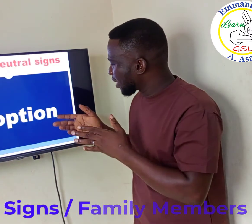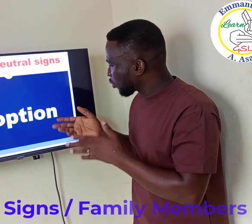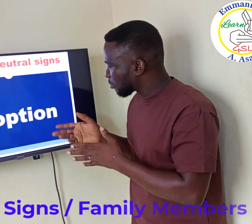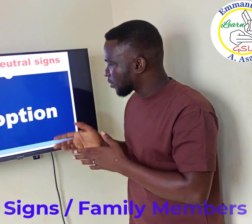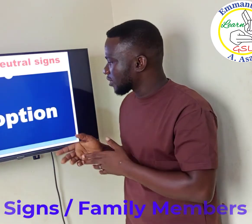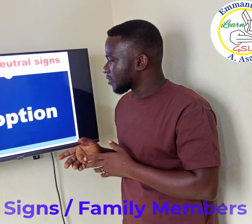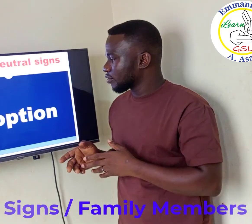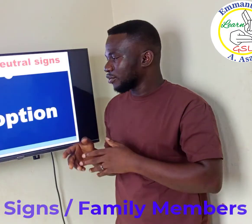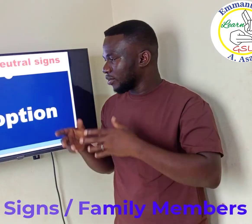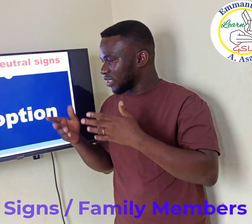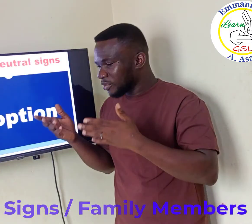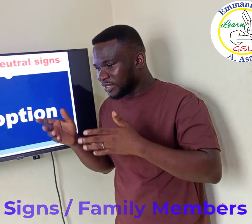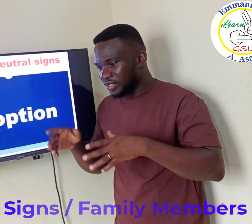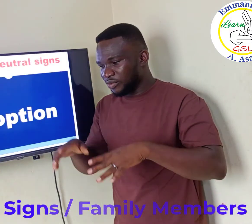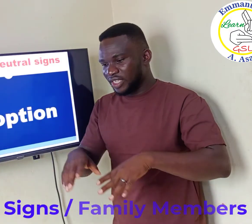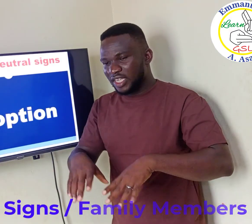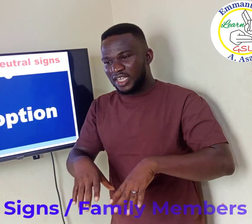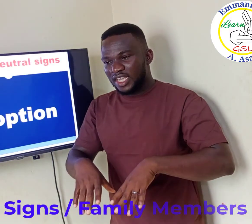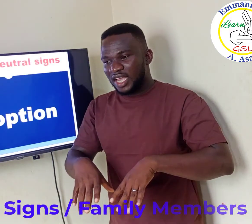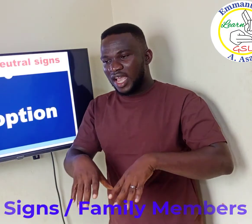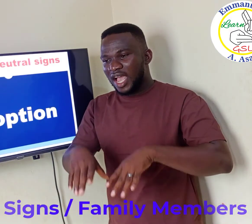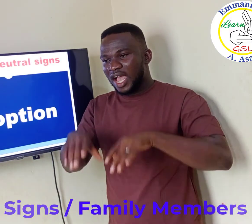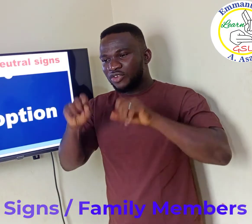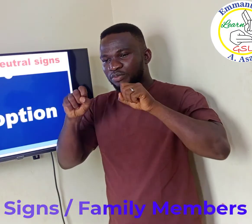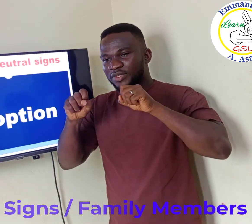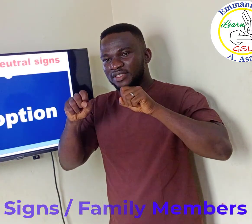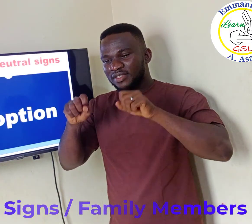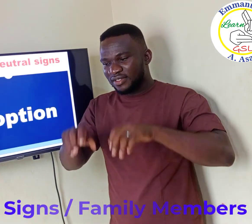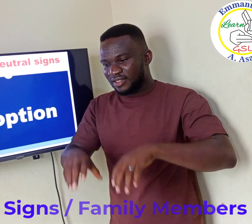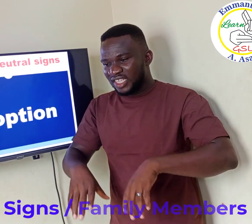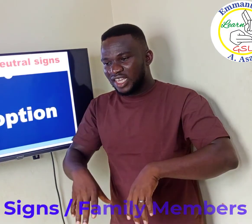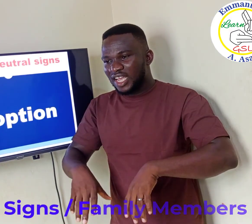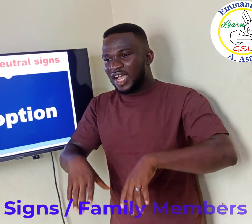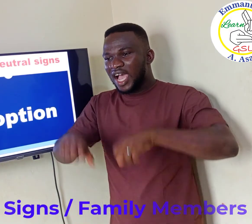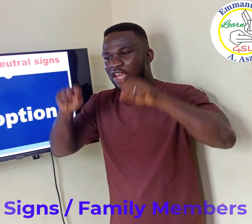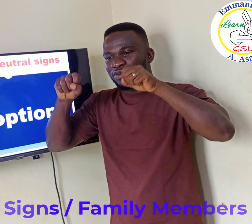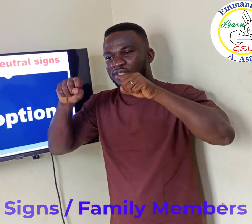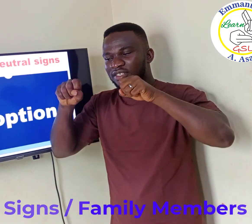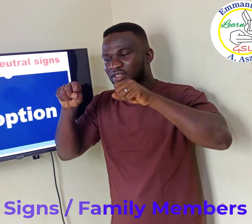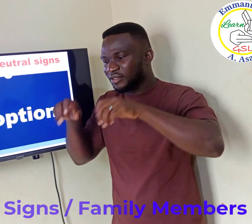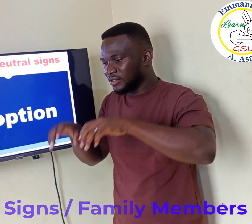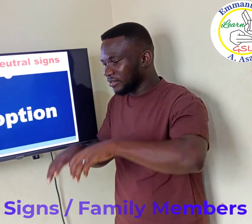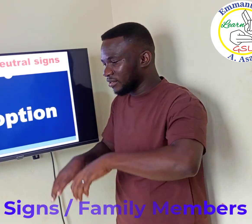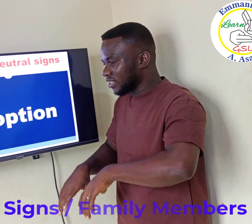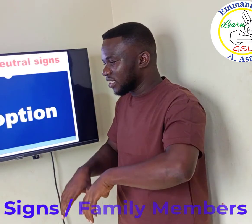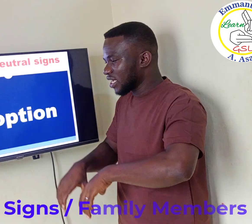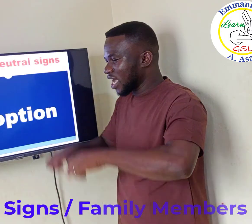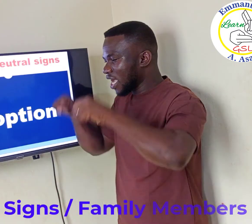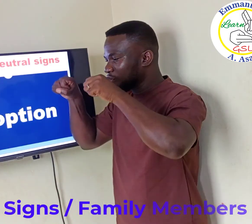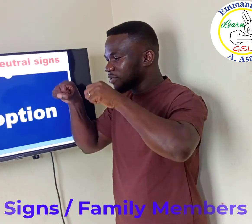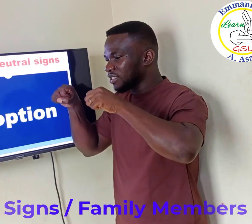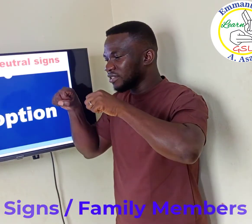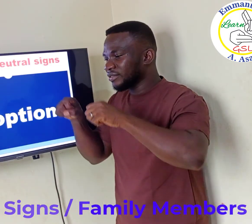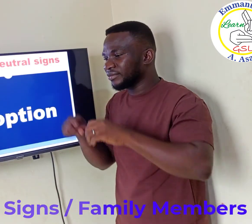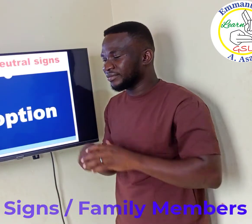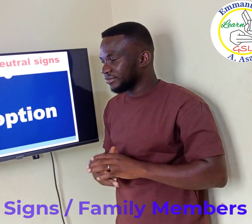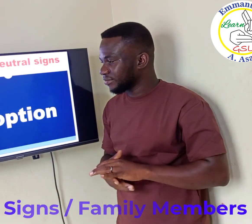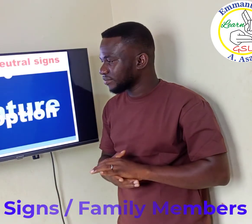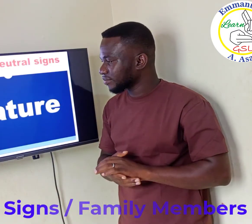Adopt or adoption, you see, adopt, adoption, adoption.